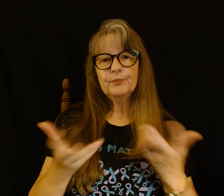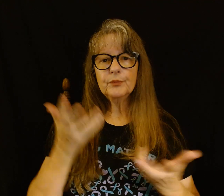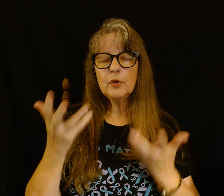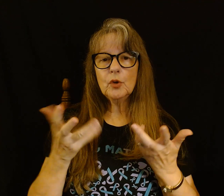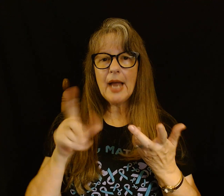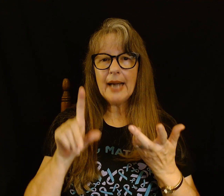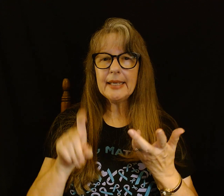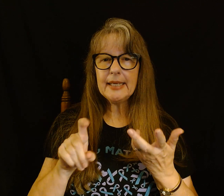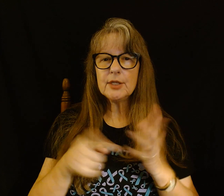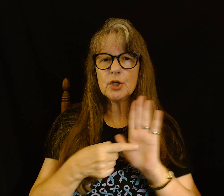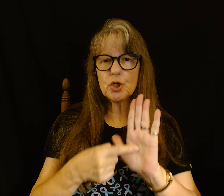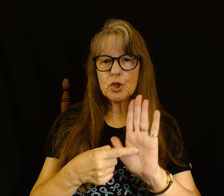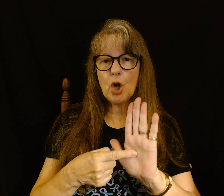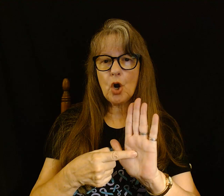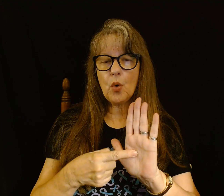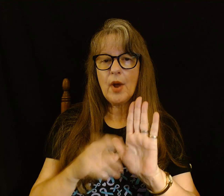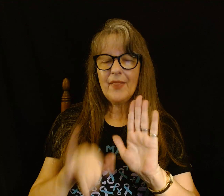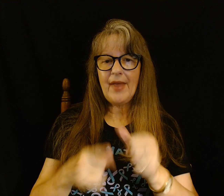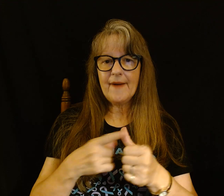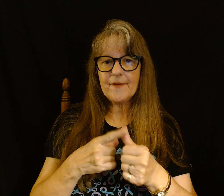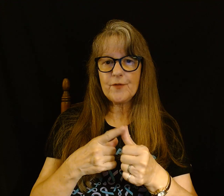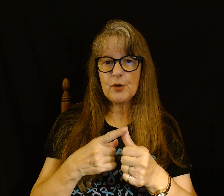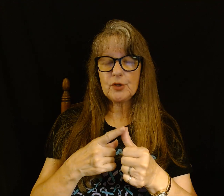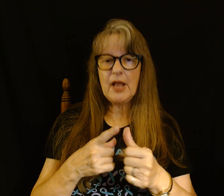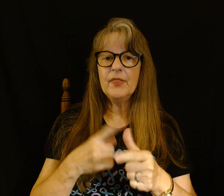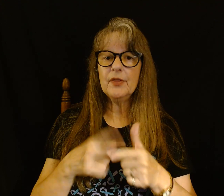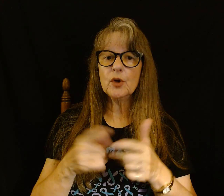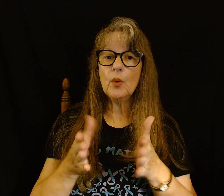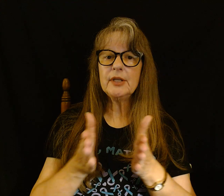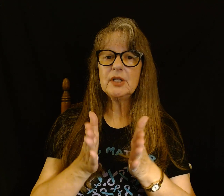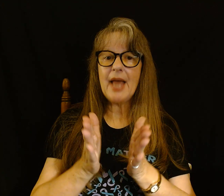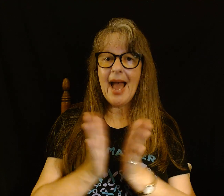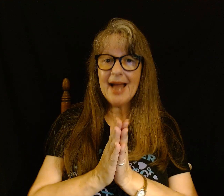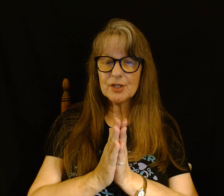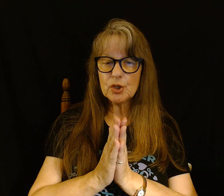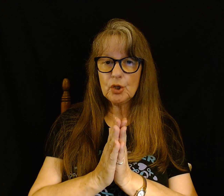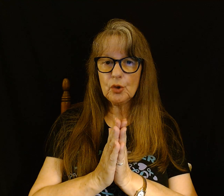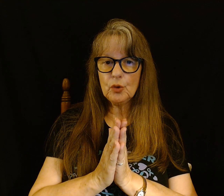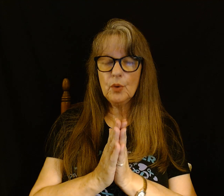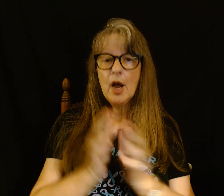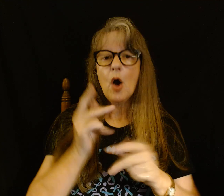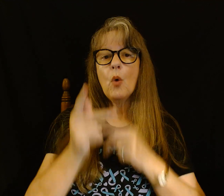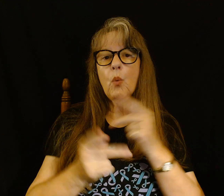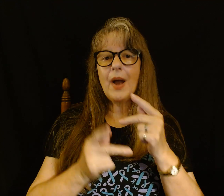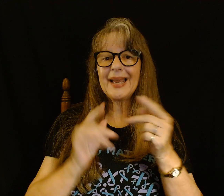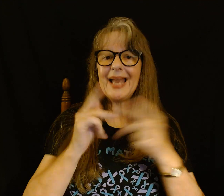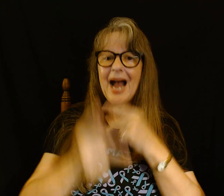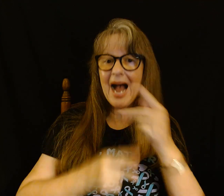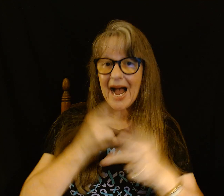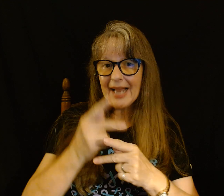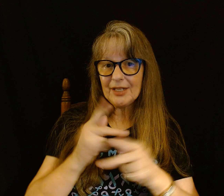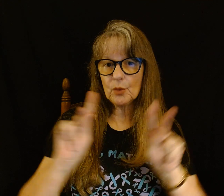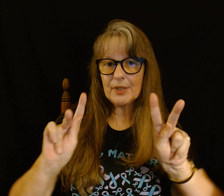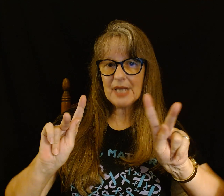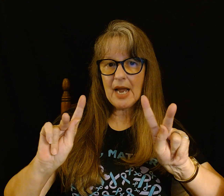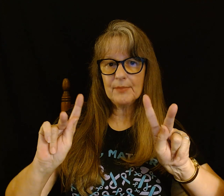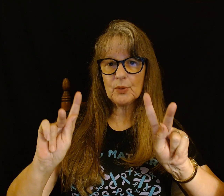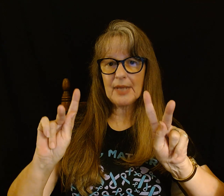you kind of need to show that first, and then they're going to ask you what kind or what type. So K